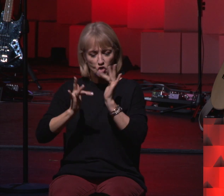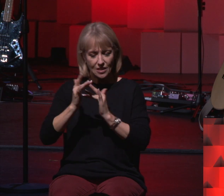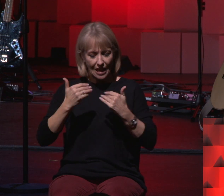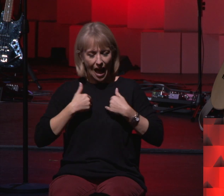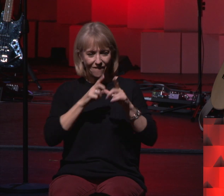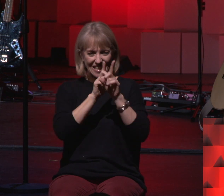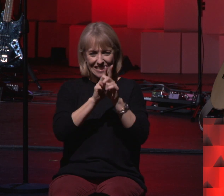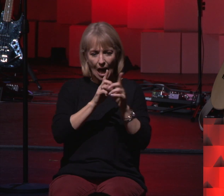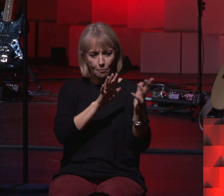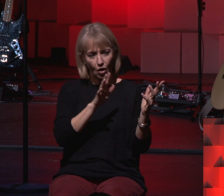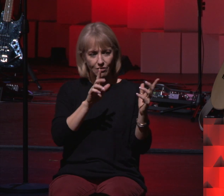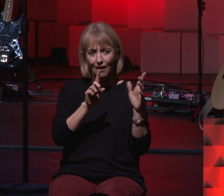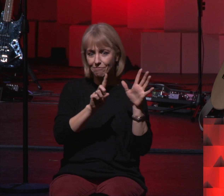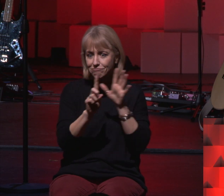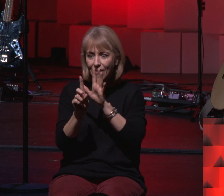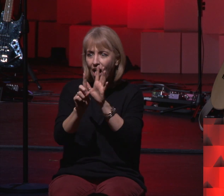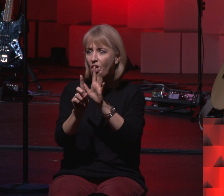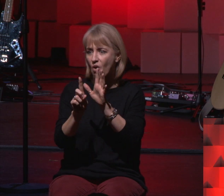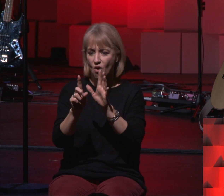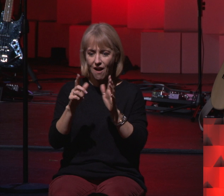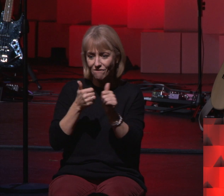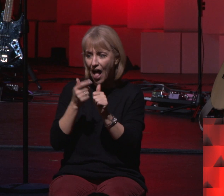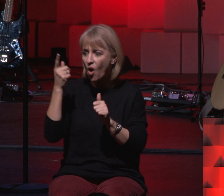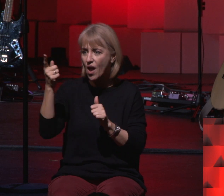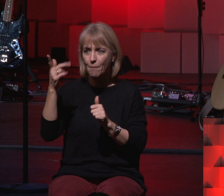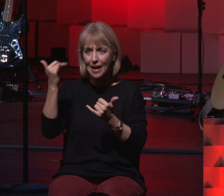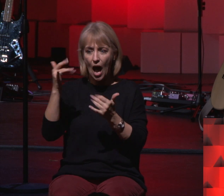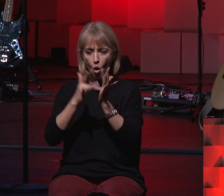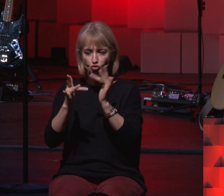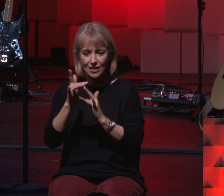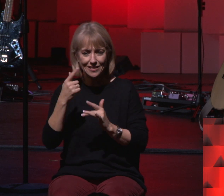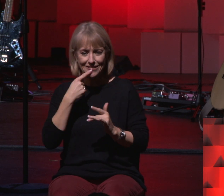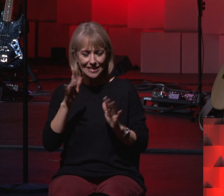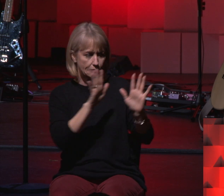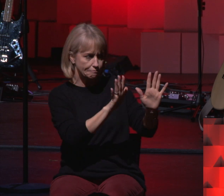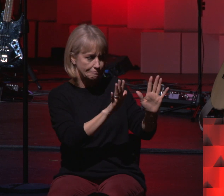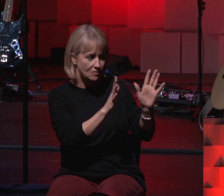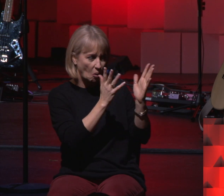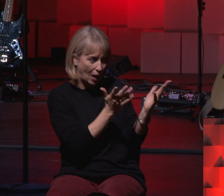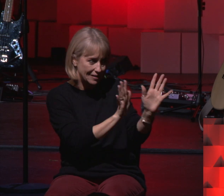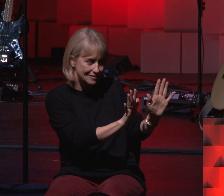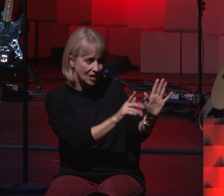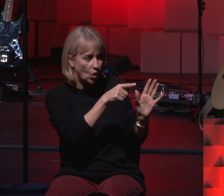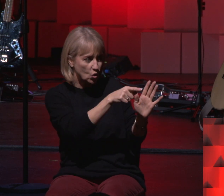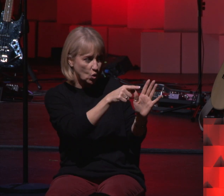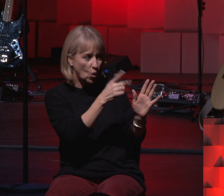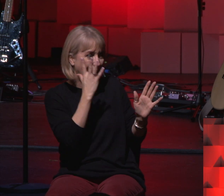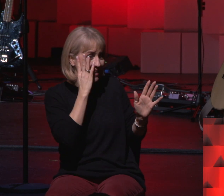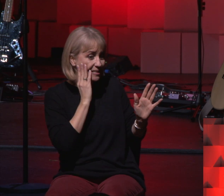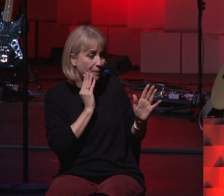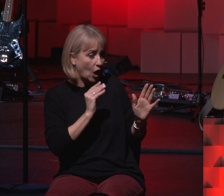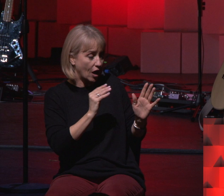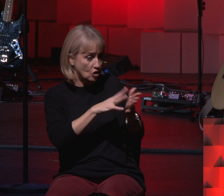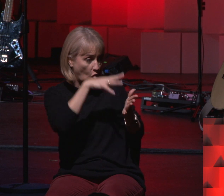then it gets a place where He says, it's time for you to go and do this. Time for you to grow up, experience, stretch your legs, and